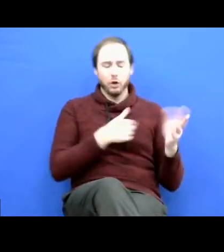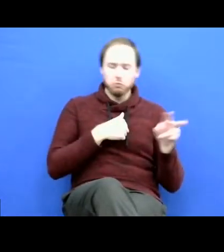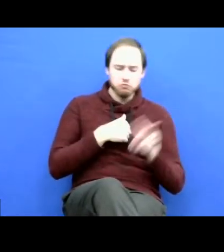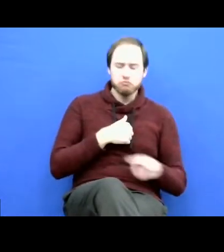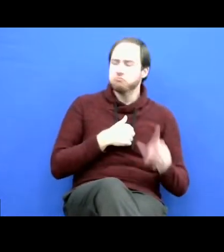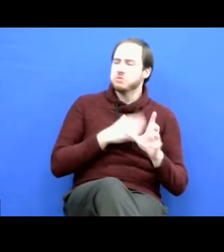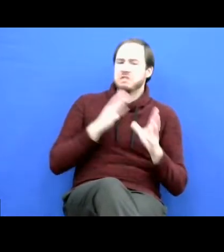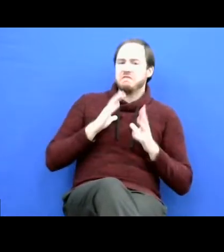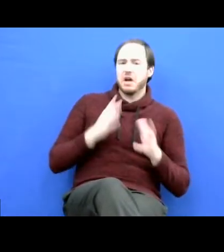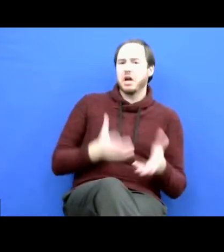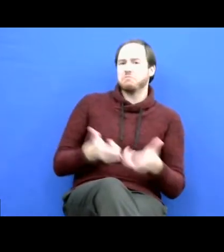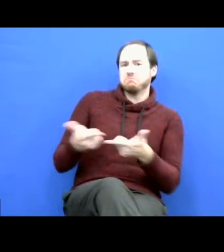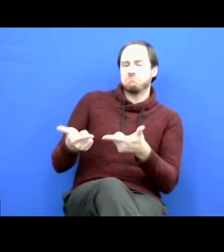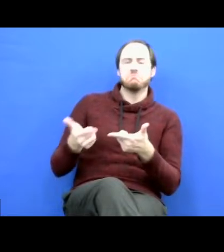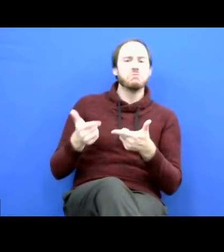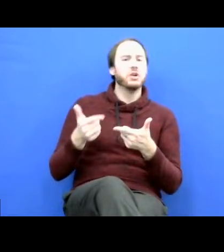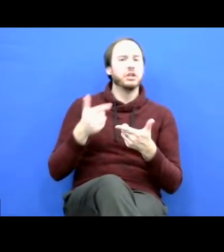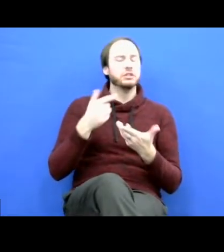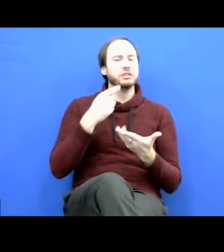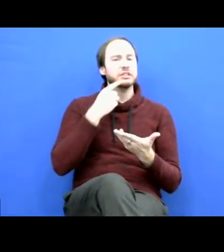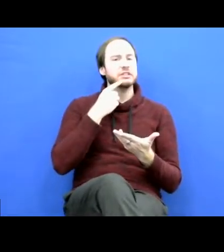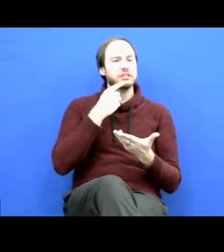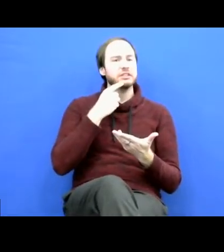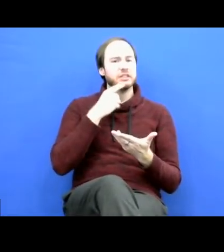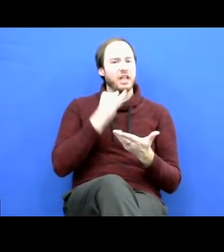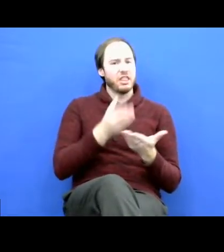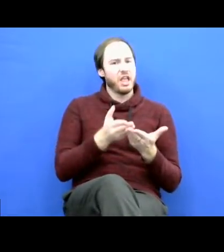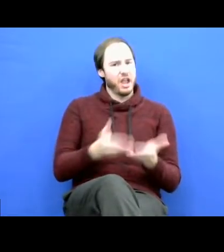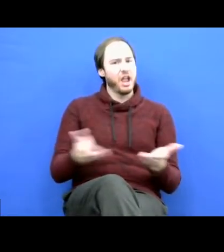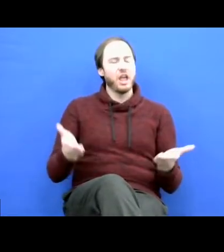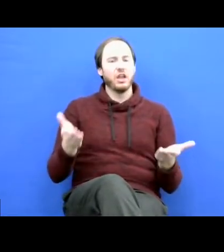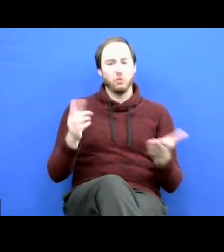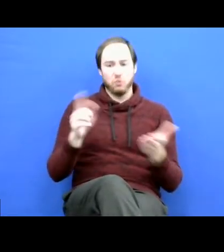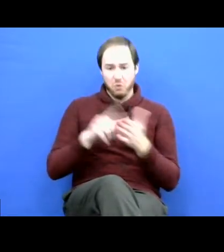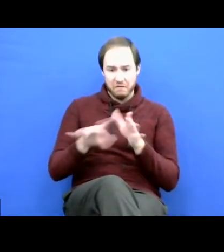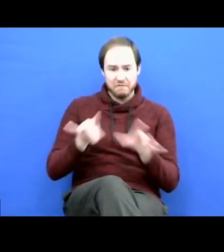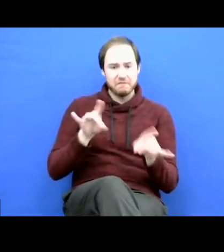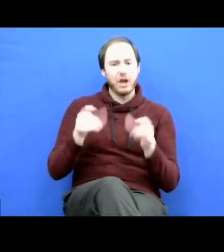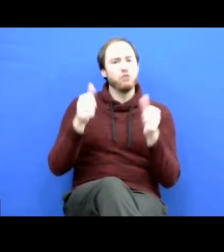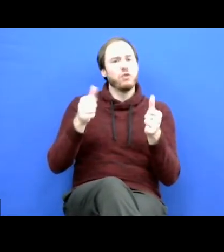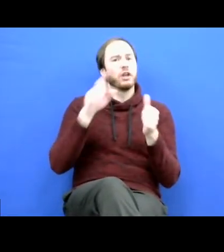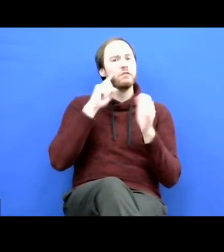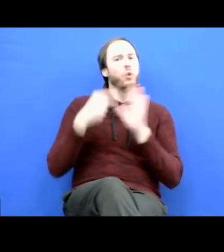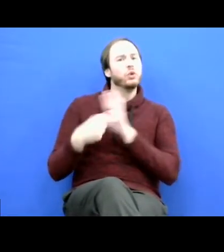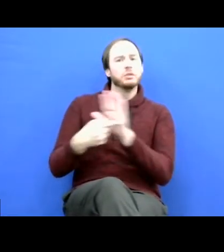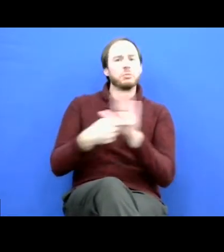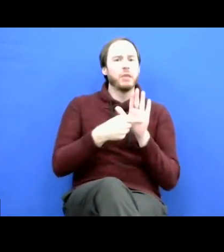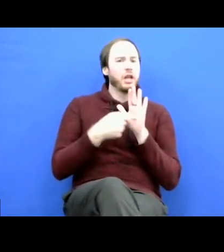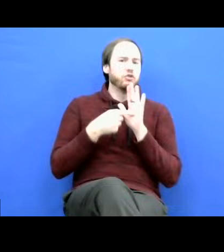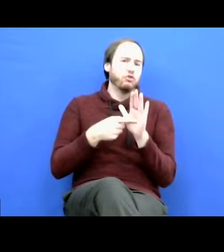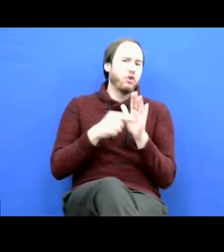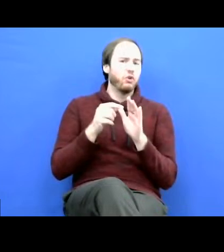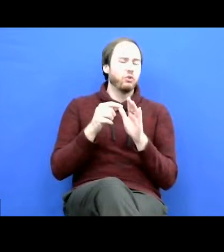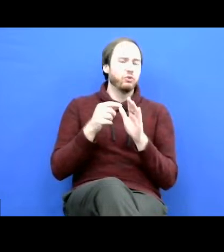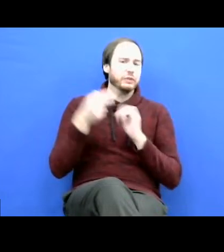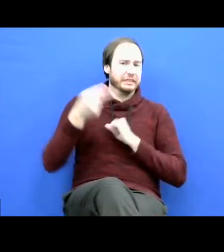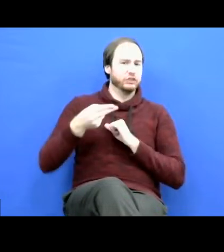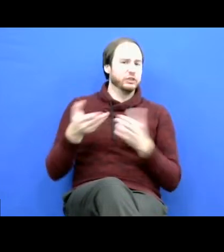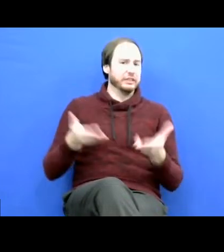And so they said that the items were found were great for display, so they're on display there as well.